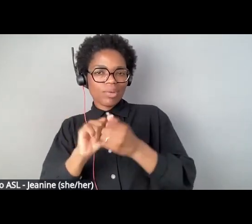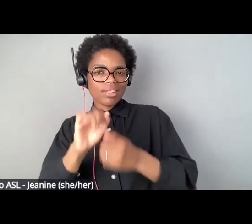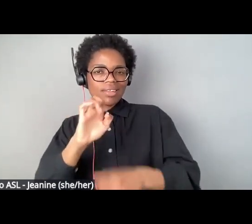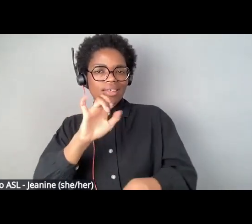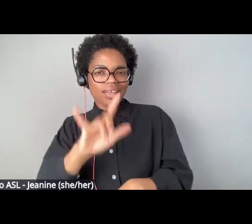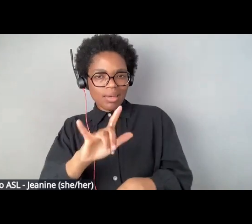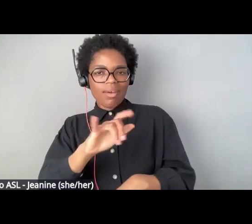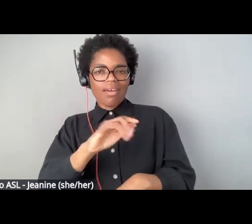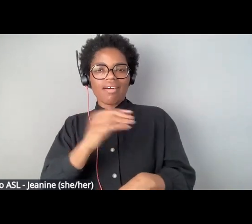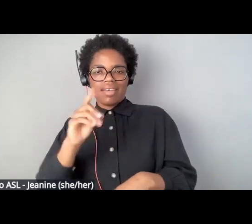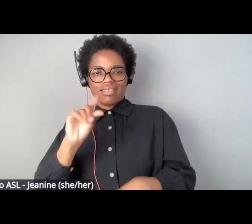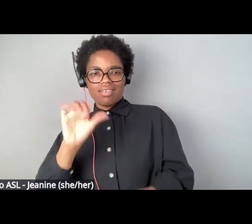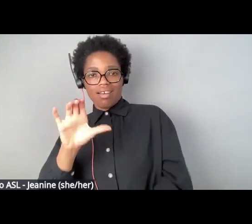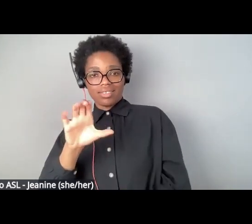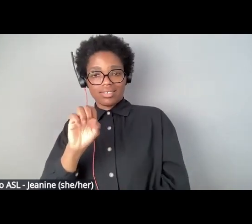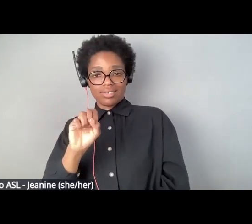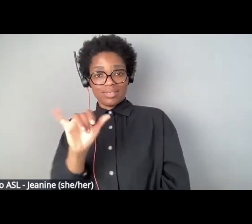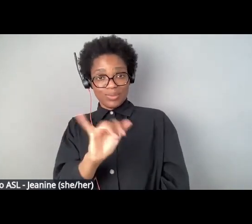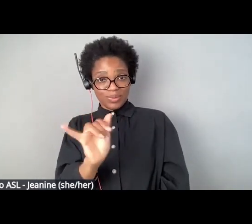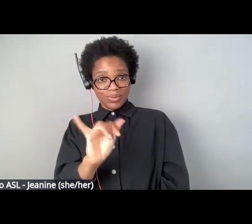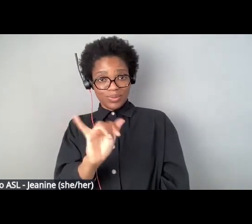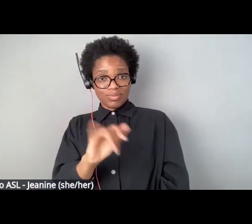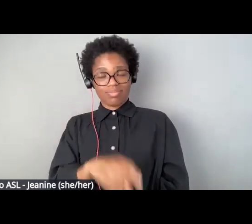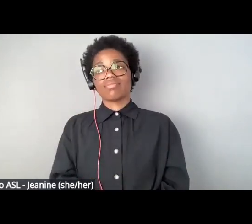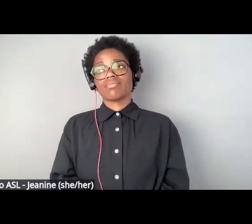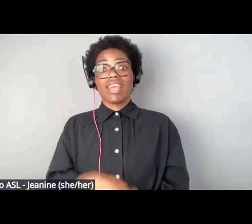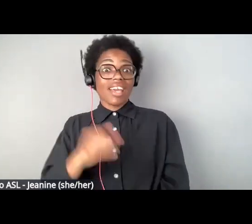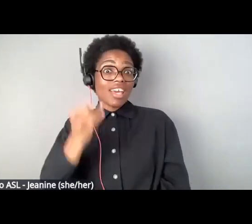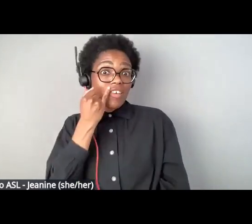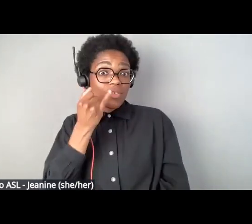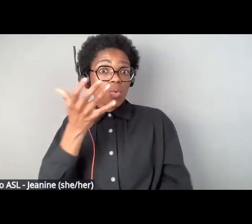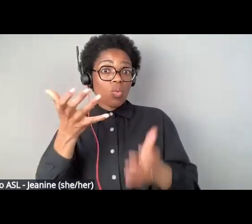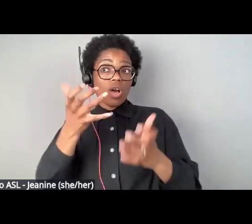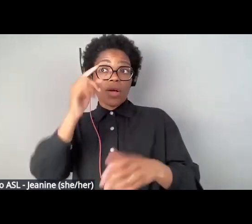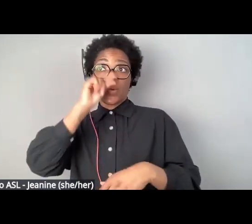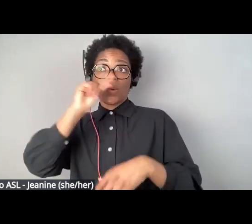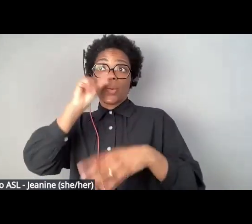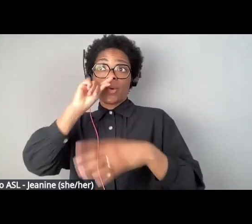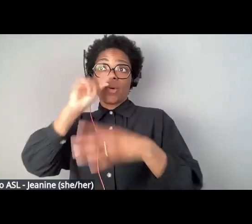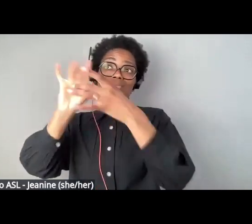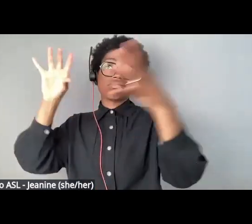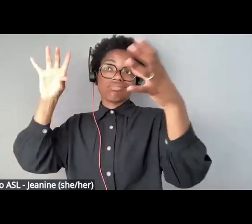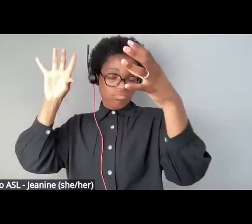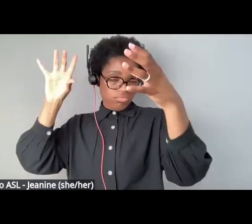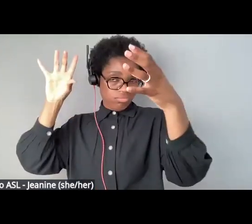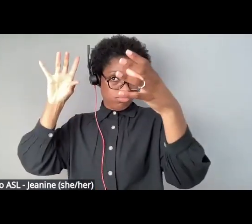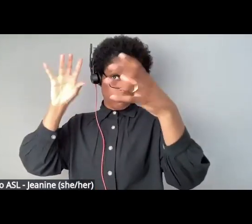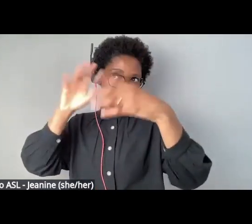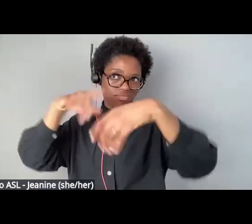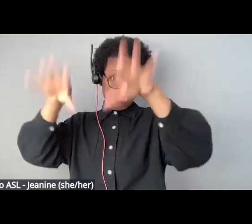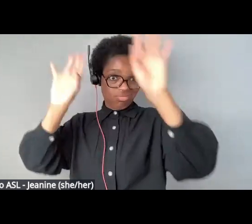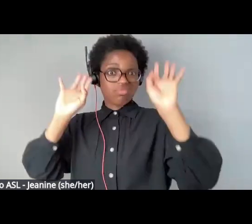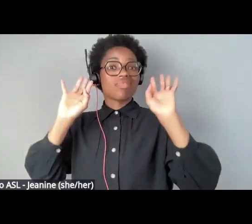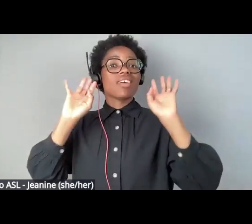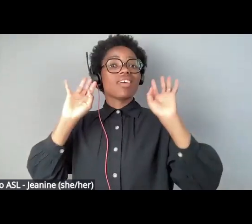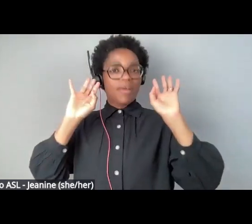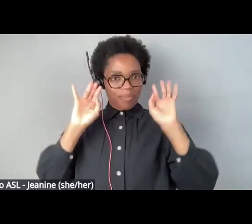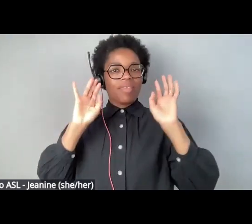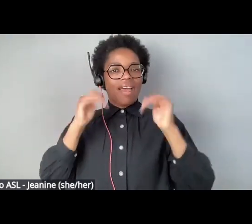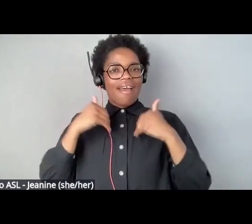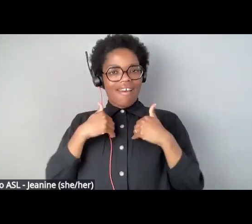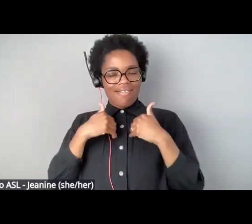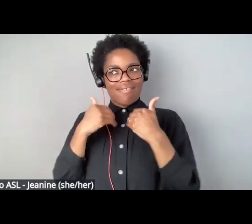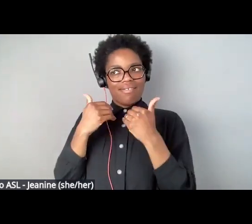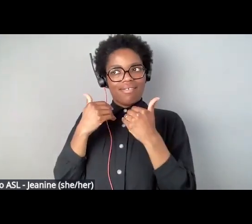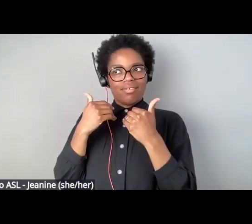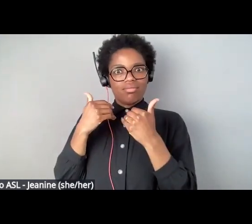account. They have a discount to sign up to Google. They are not the only option. There are advantages and disadvantages to splitting up your